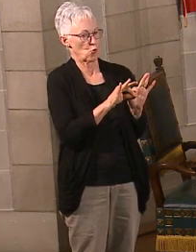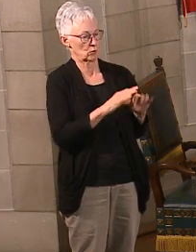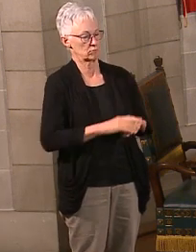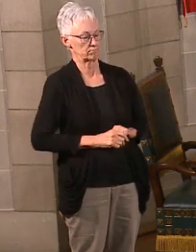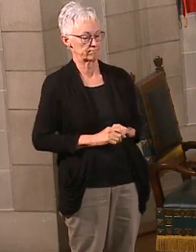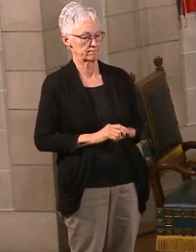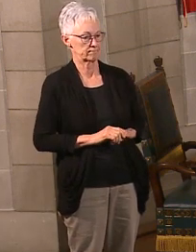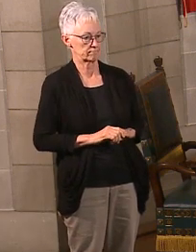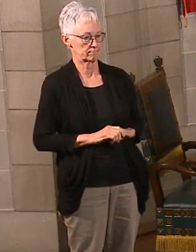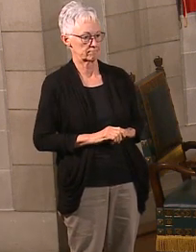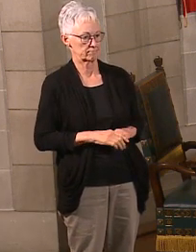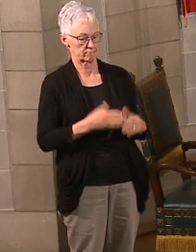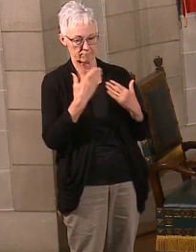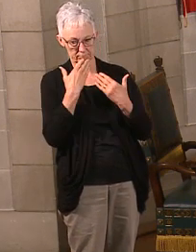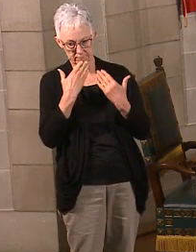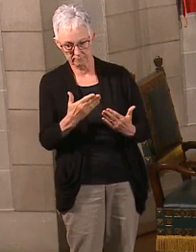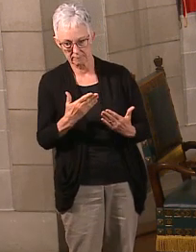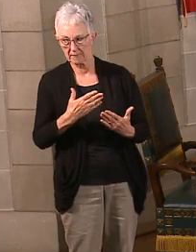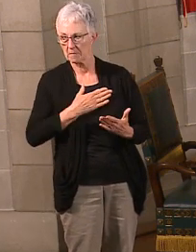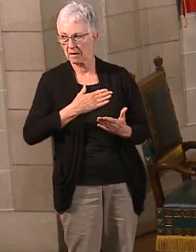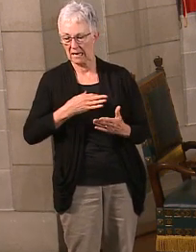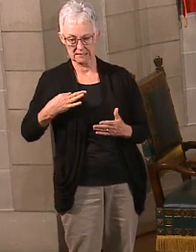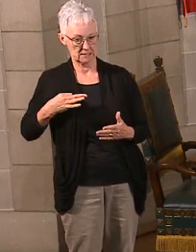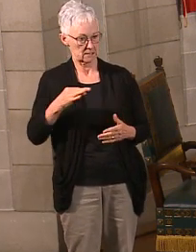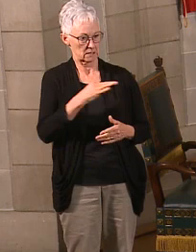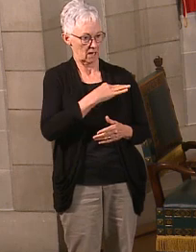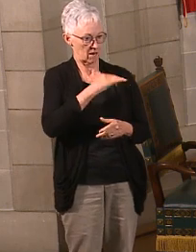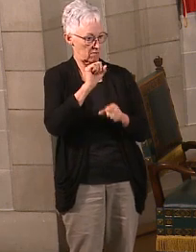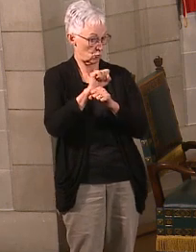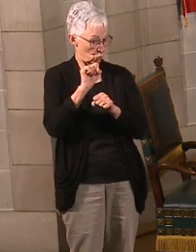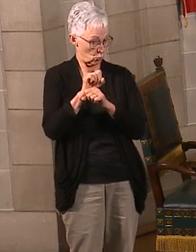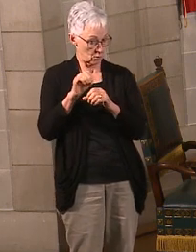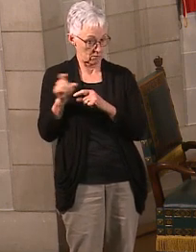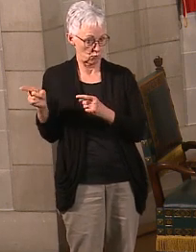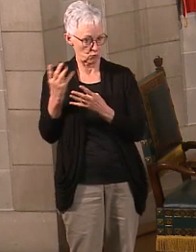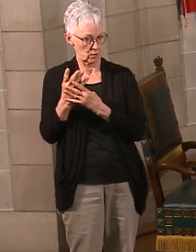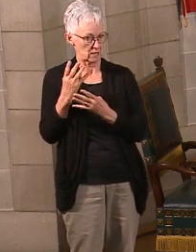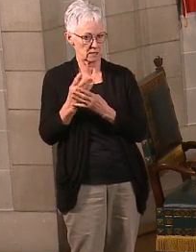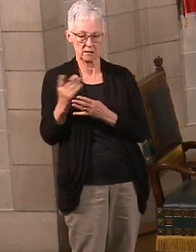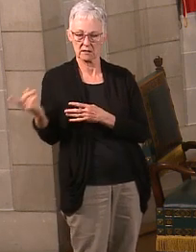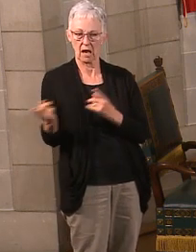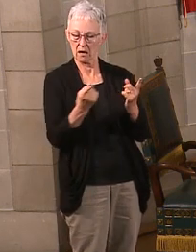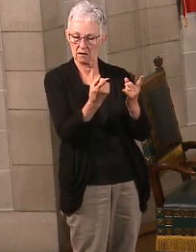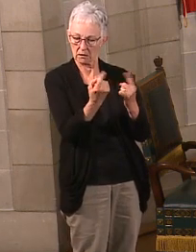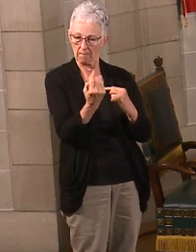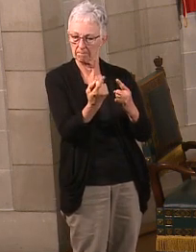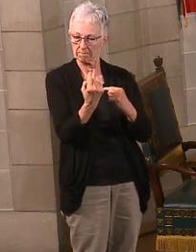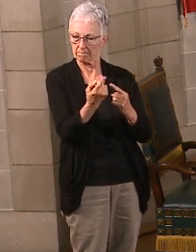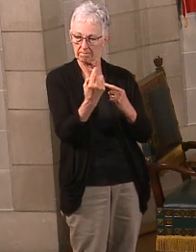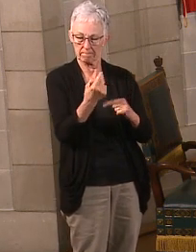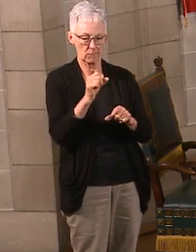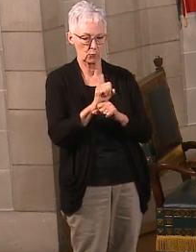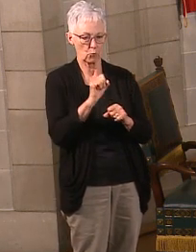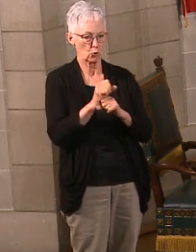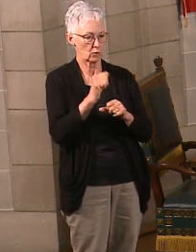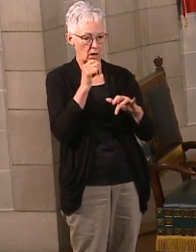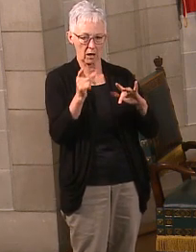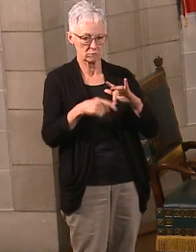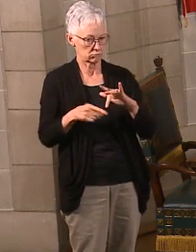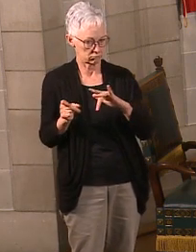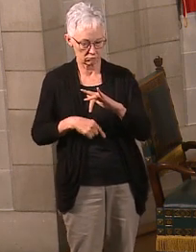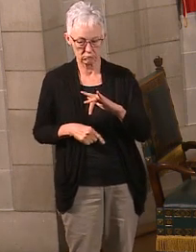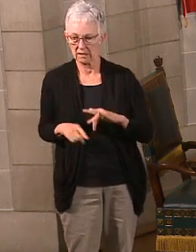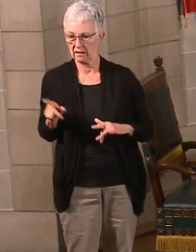Thankfully, my staff members continue to come to work, and they come to work with great attitudes. They're doing amazing work. I